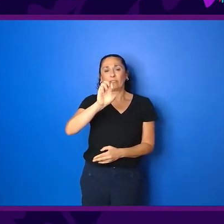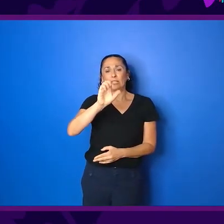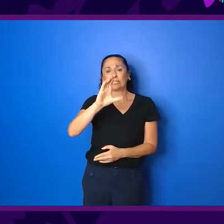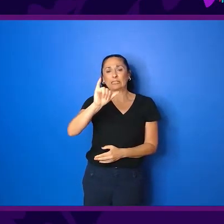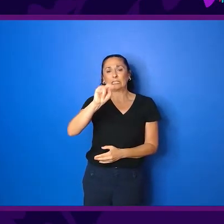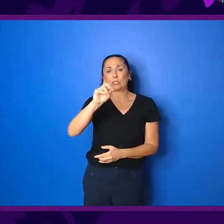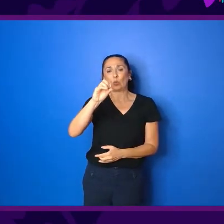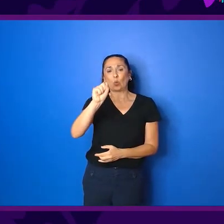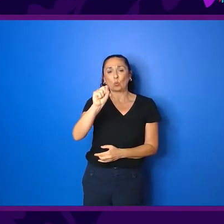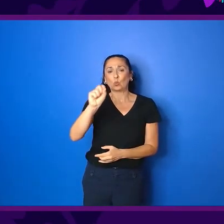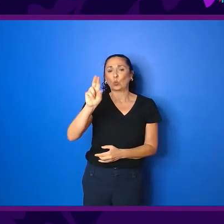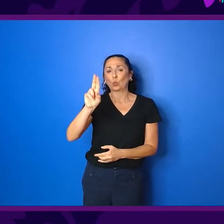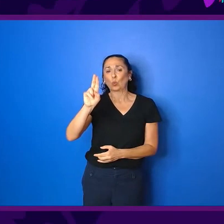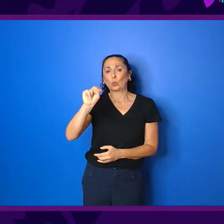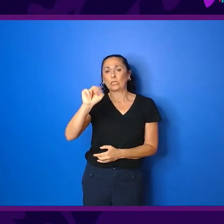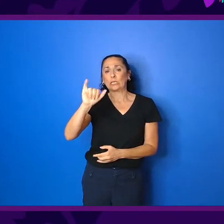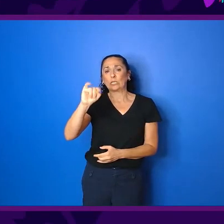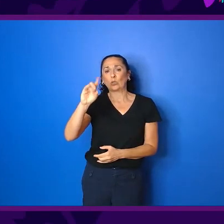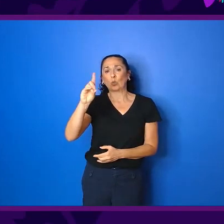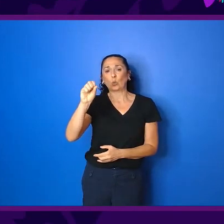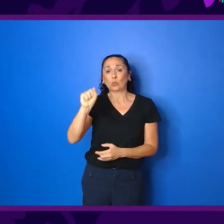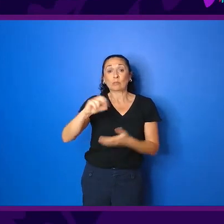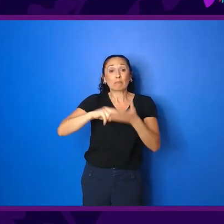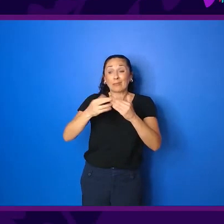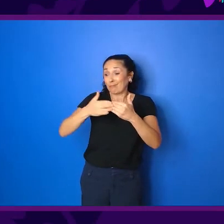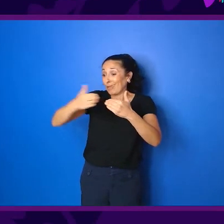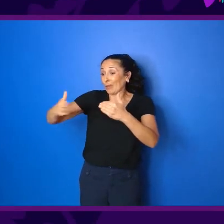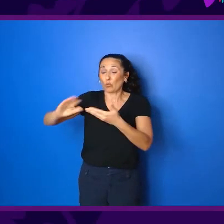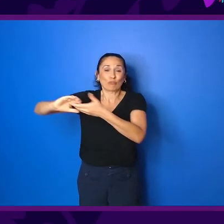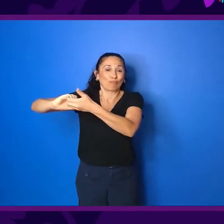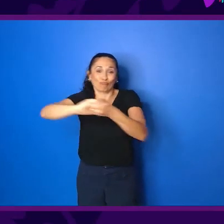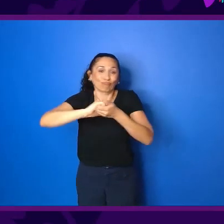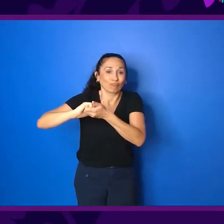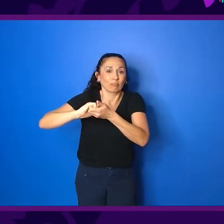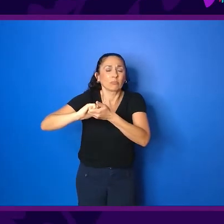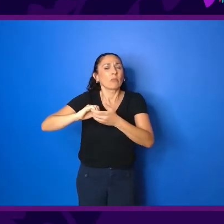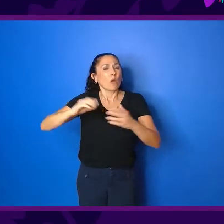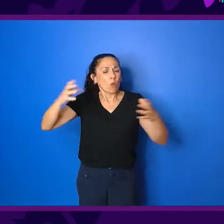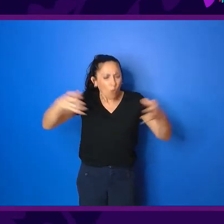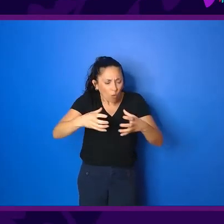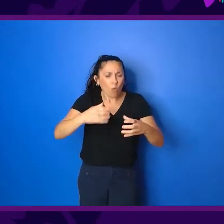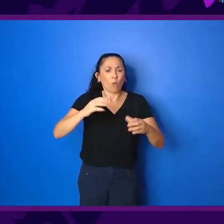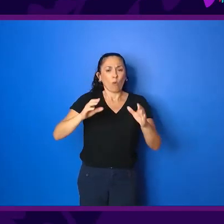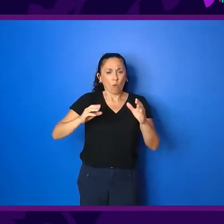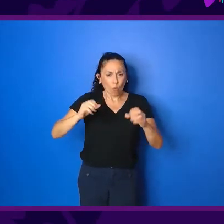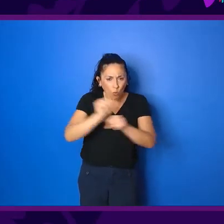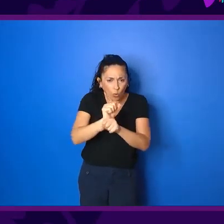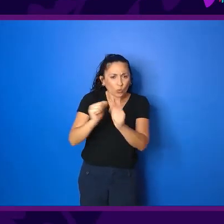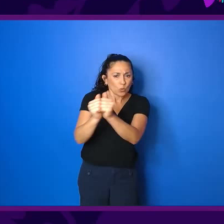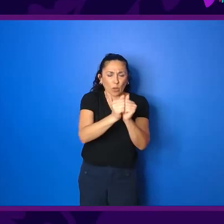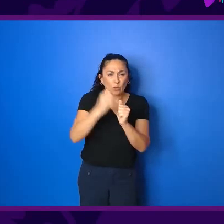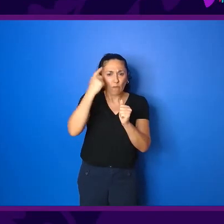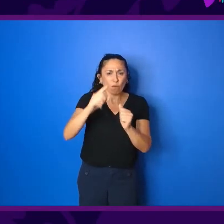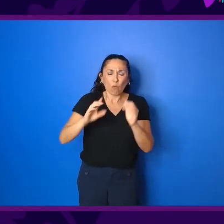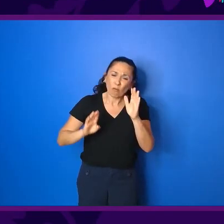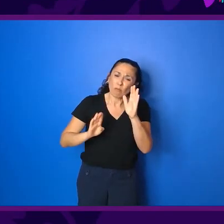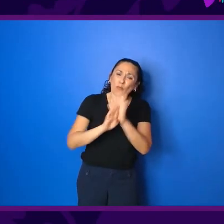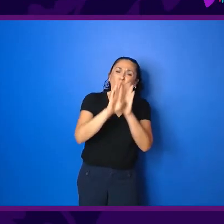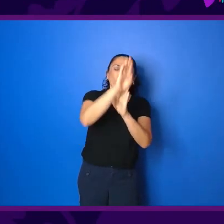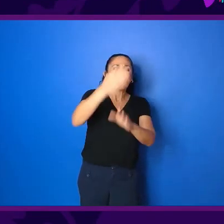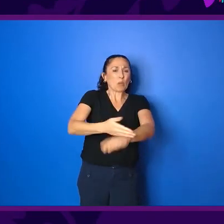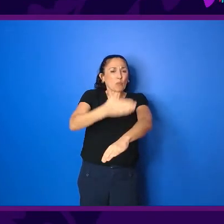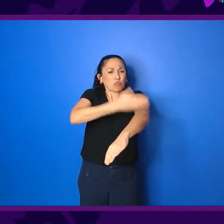working together for infrastructure improvements, for health access, for clean air, clean